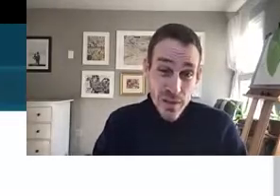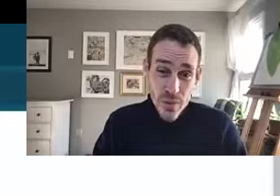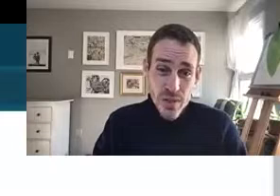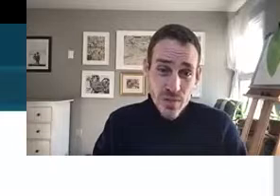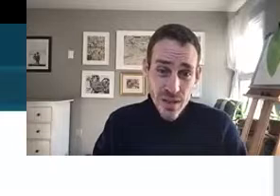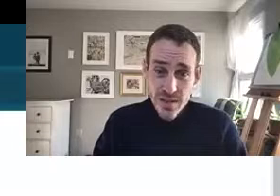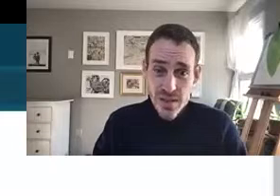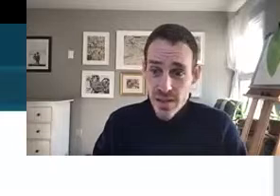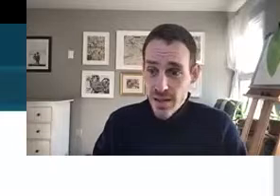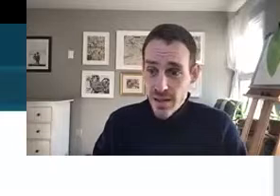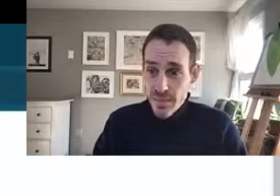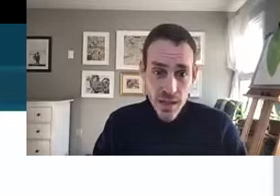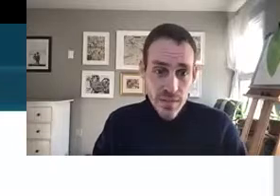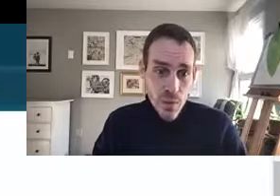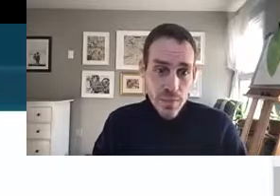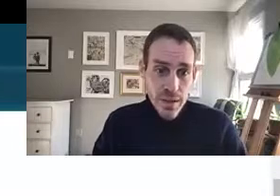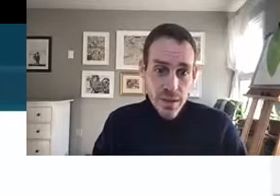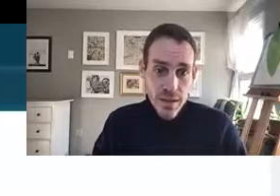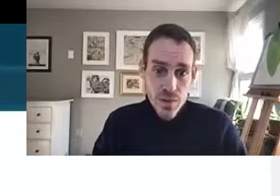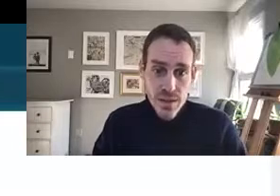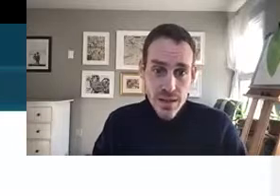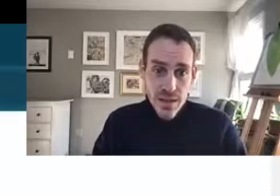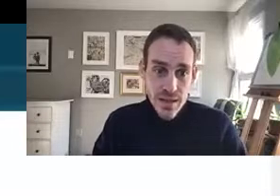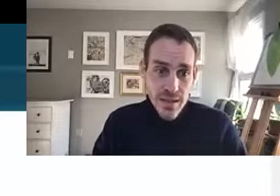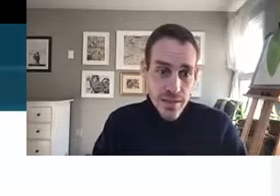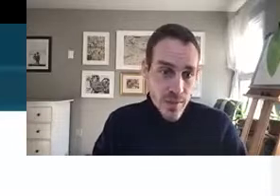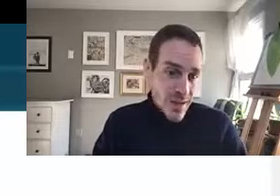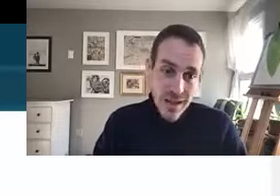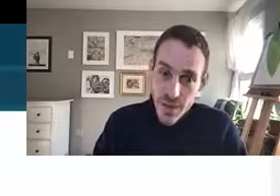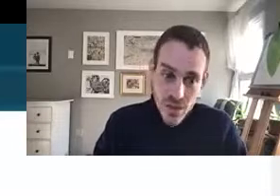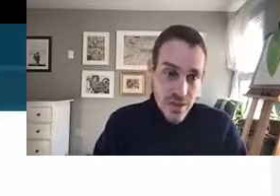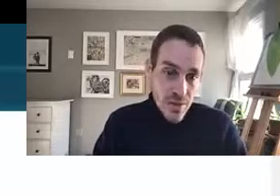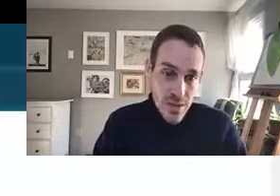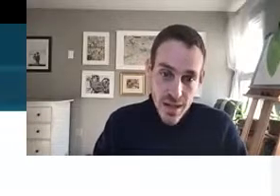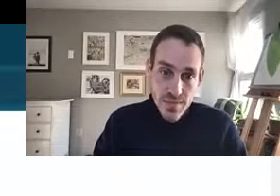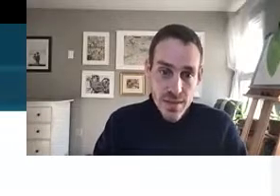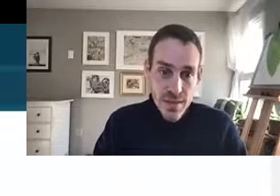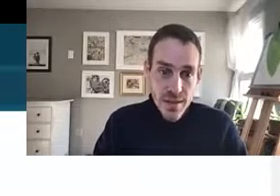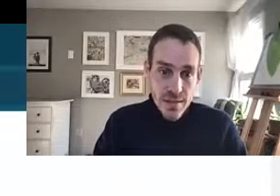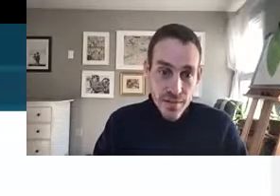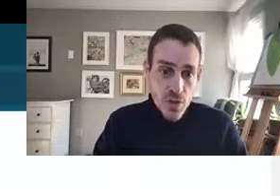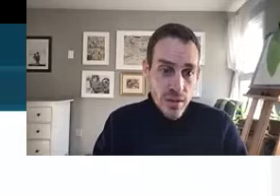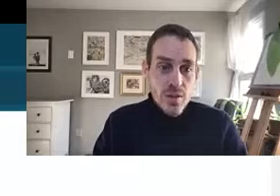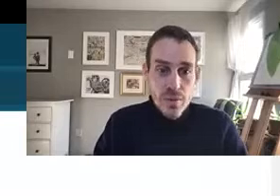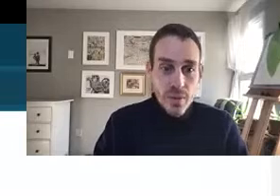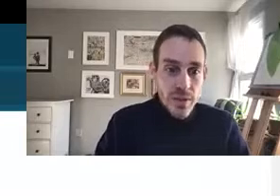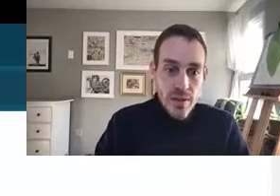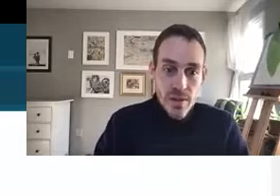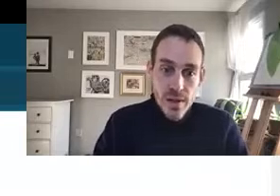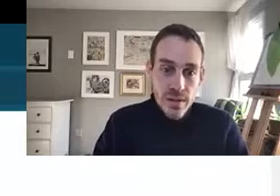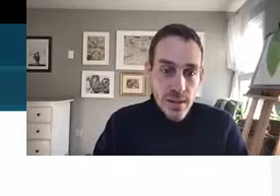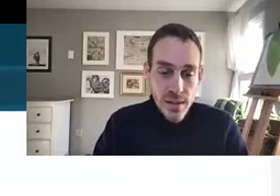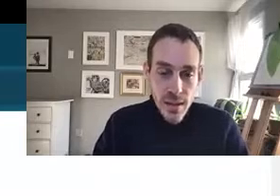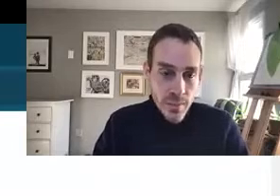including the resources for kids that I think many of you would be interested in. There's animations, there's games. Eventually, this will probably be